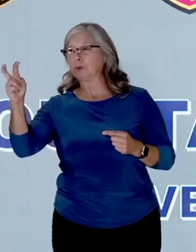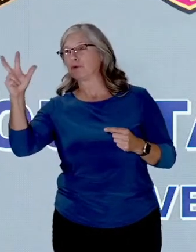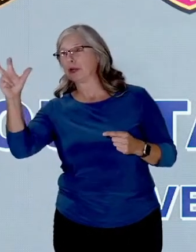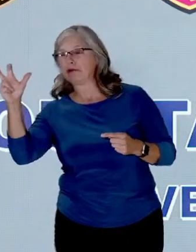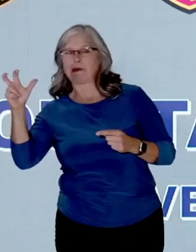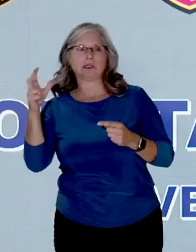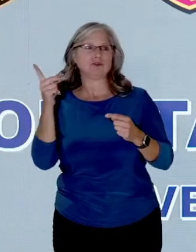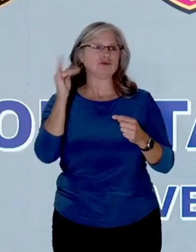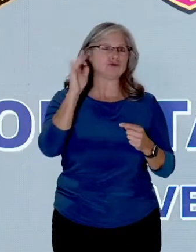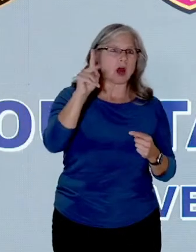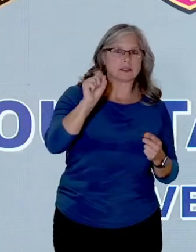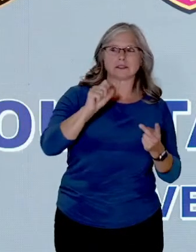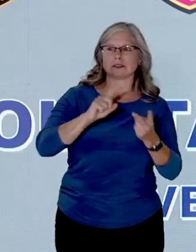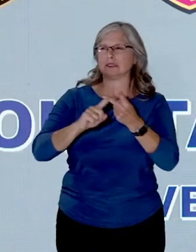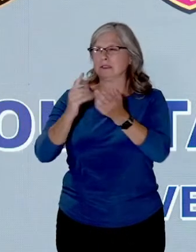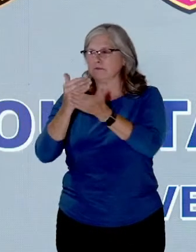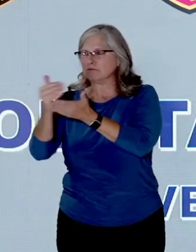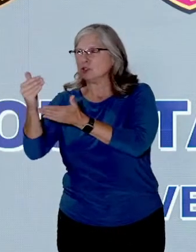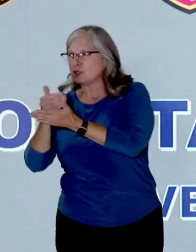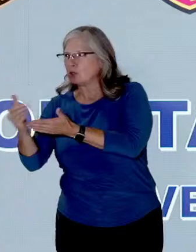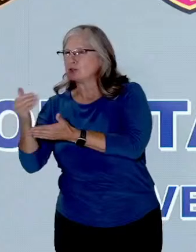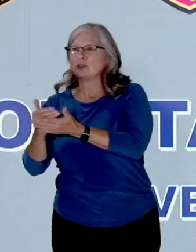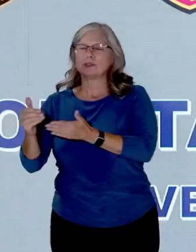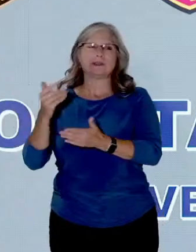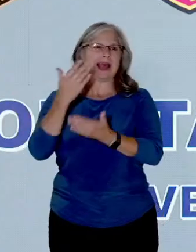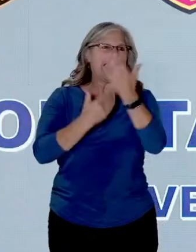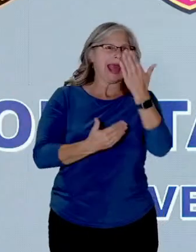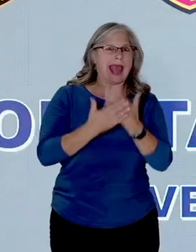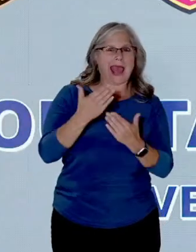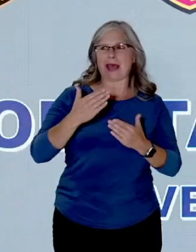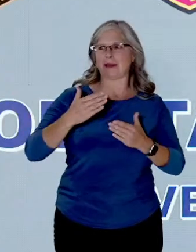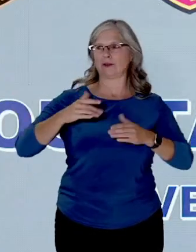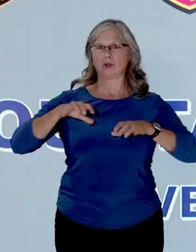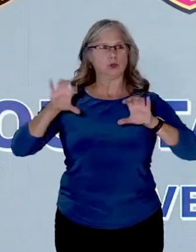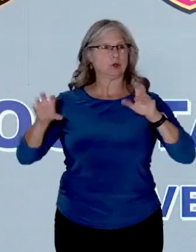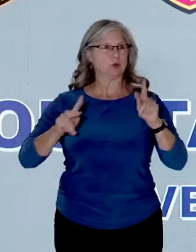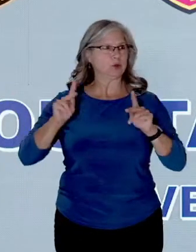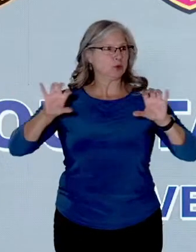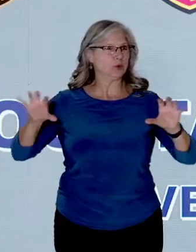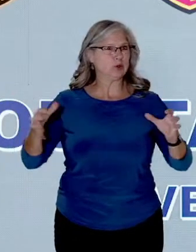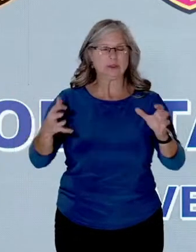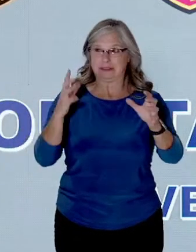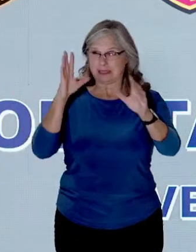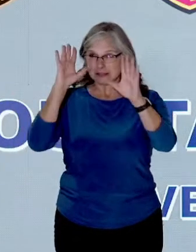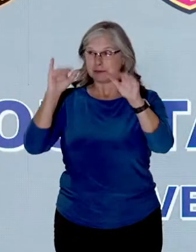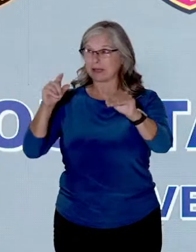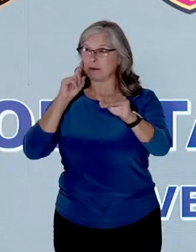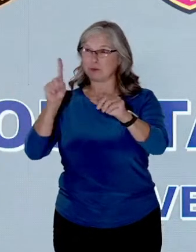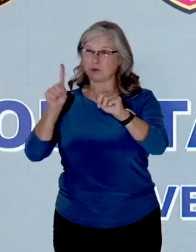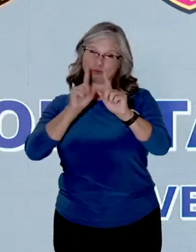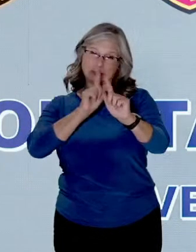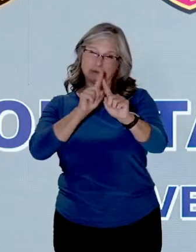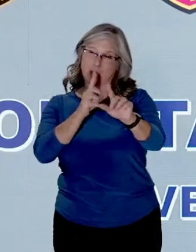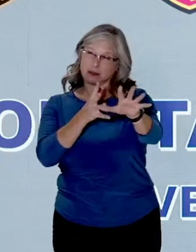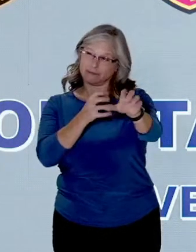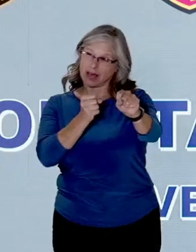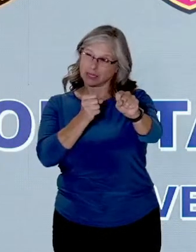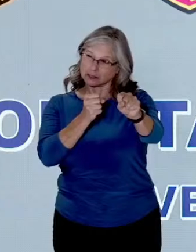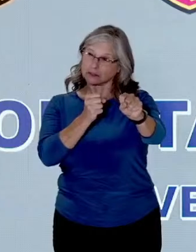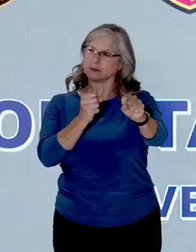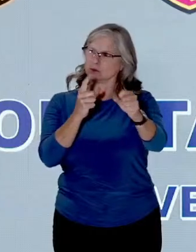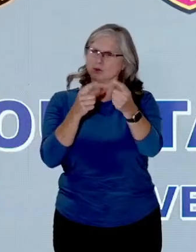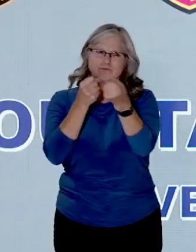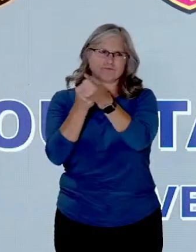tenders, bulldozers, hand crews, and we expect them to respond immediately, rapidly to